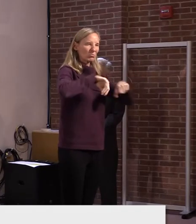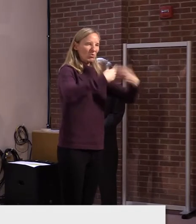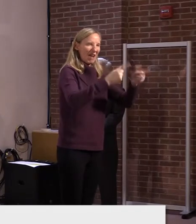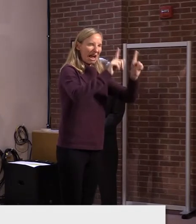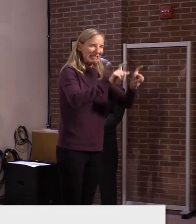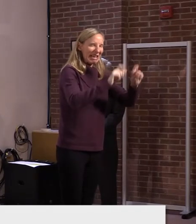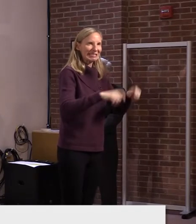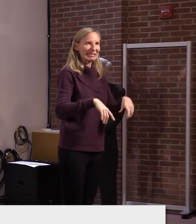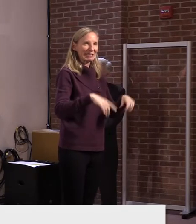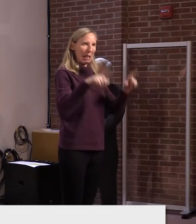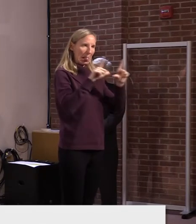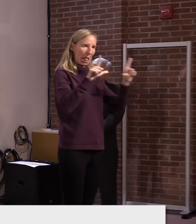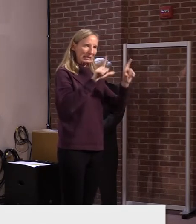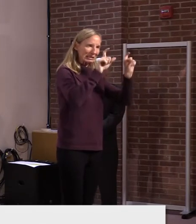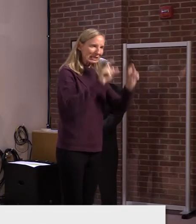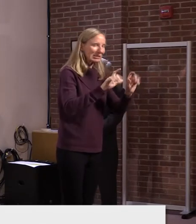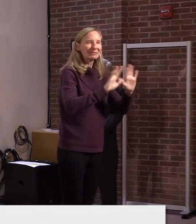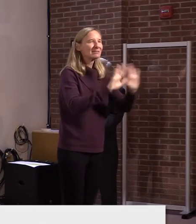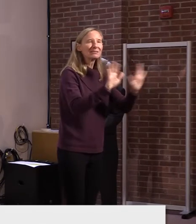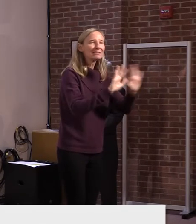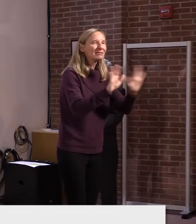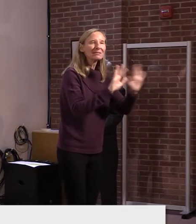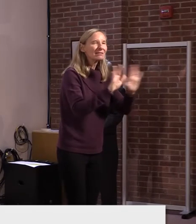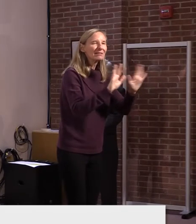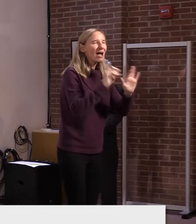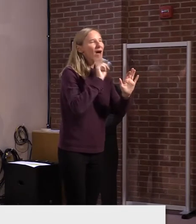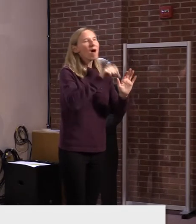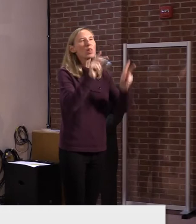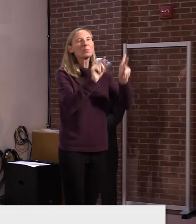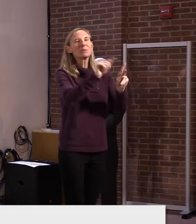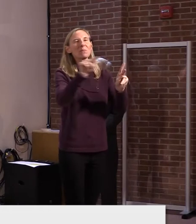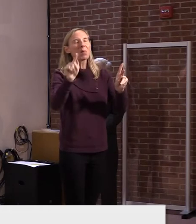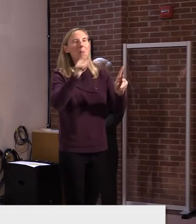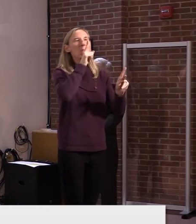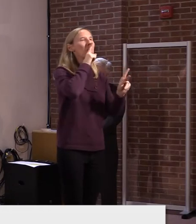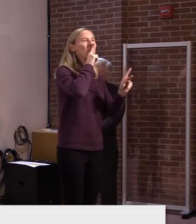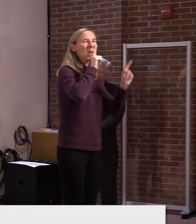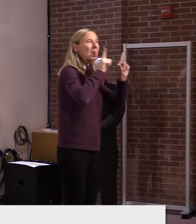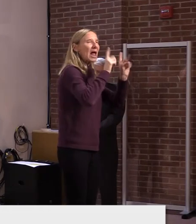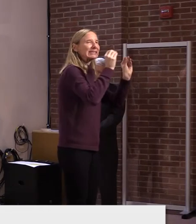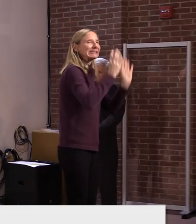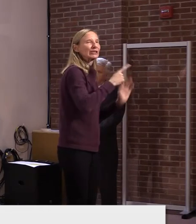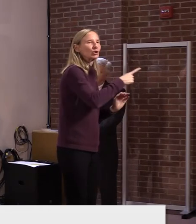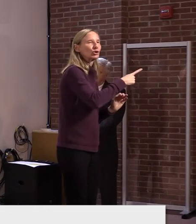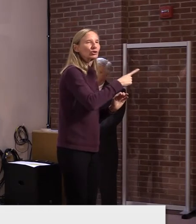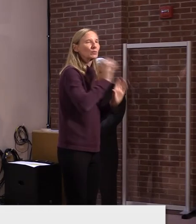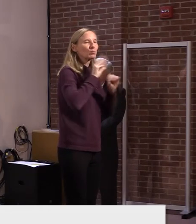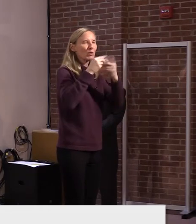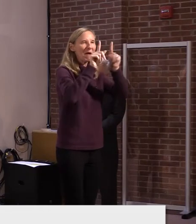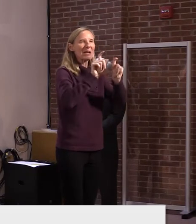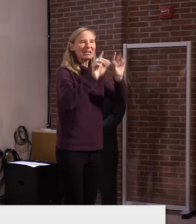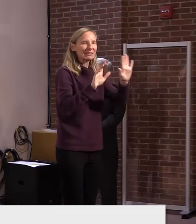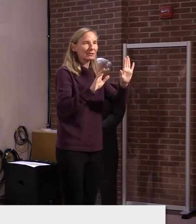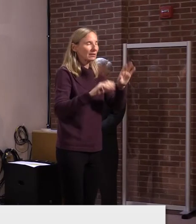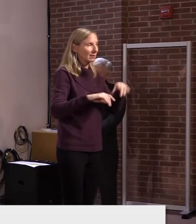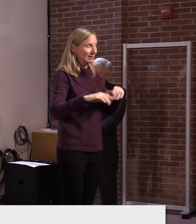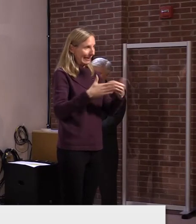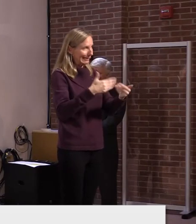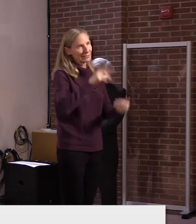think, you know, schools will have additional options in terms of finding some of those staff. It's going to be difficult in some communities for